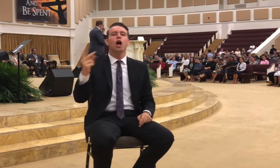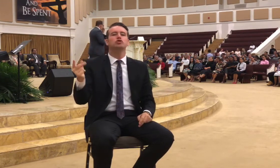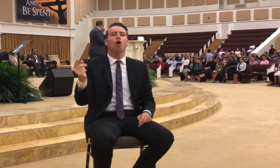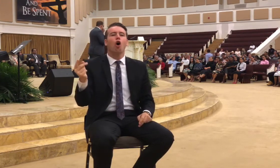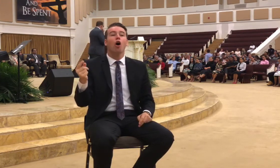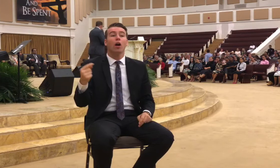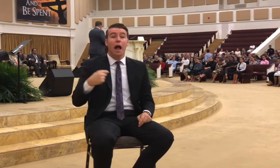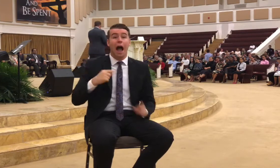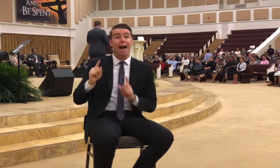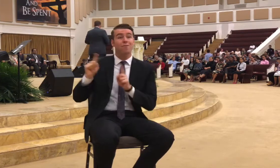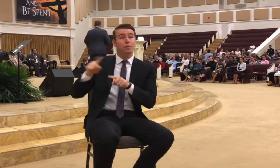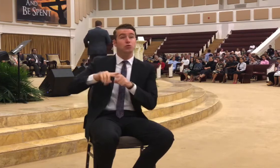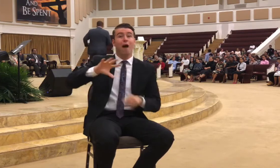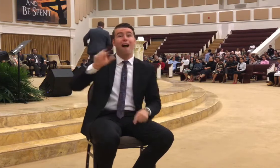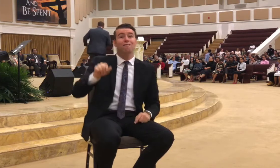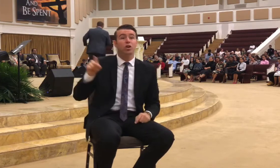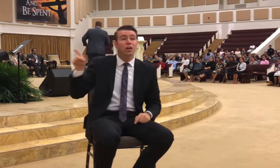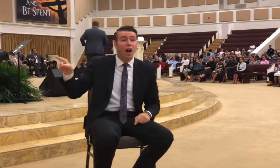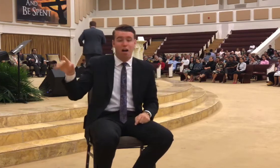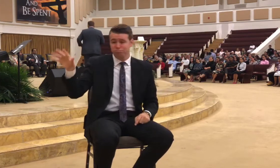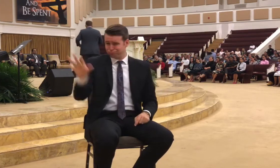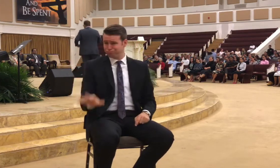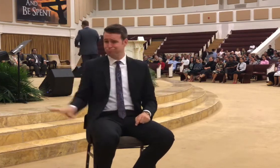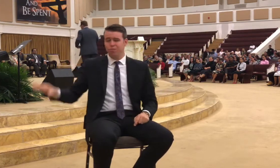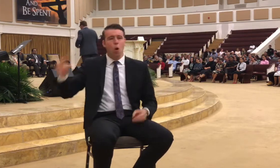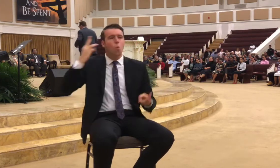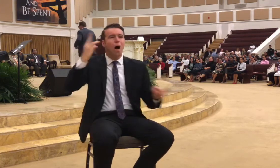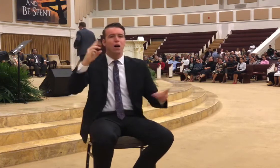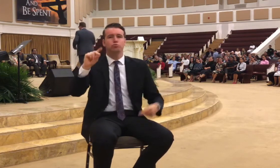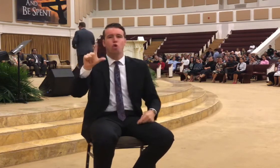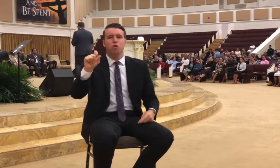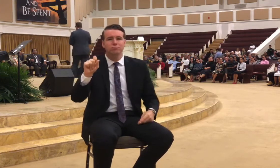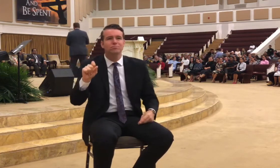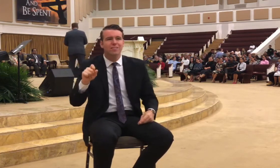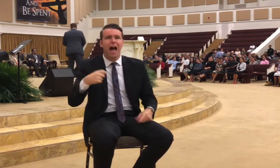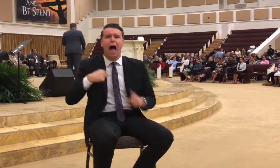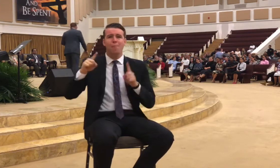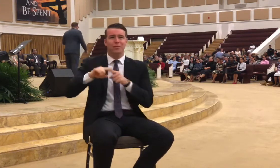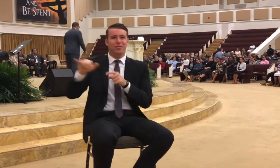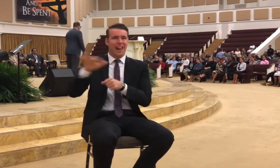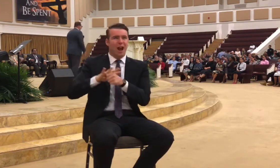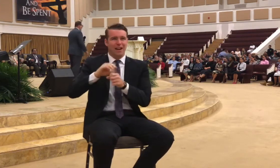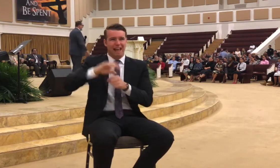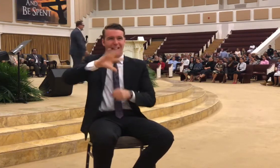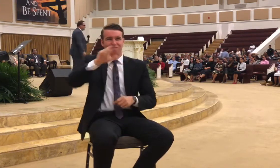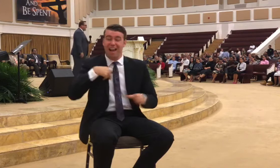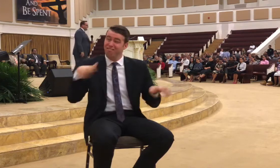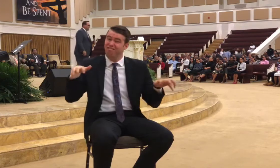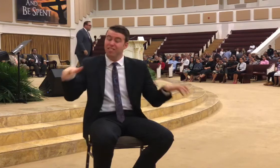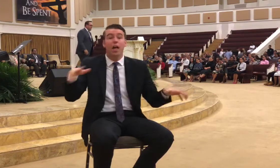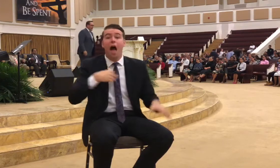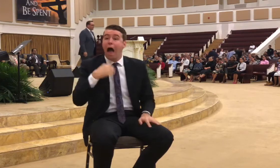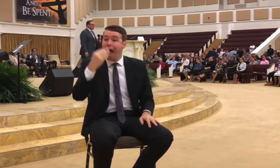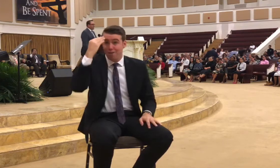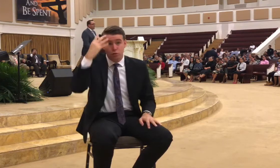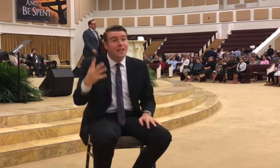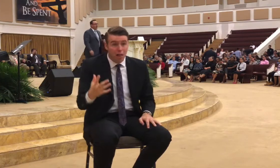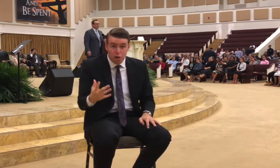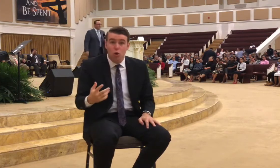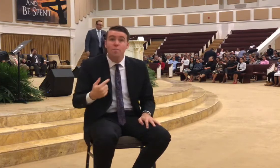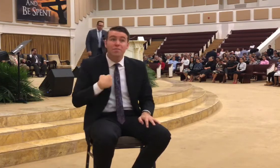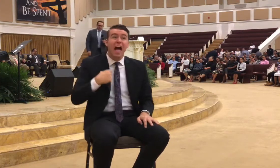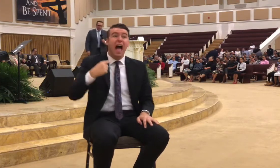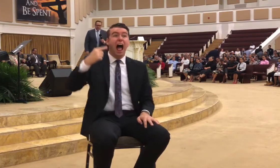to Africa, I've been to the Samburu, and I've been to the Masamara and the Serengeti, and I got to tell you, I think